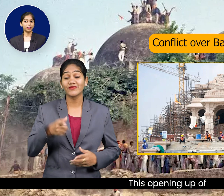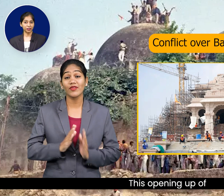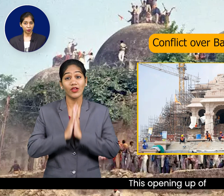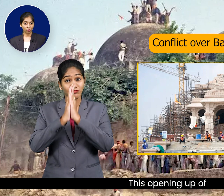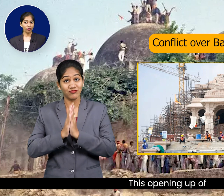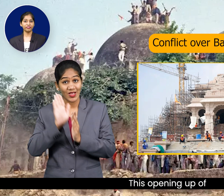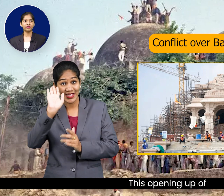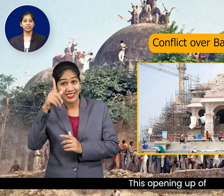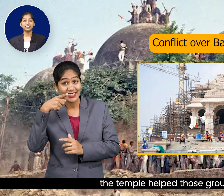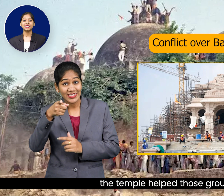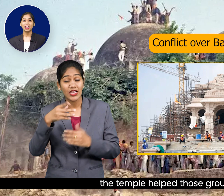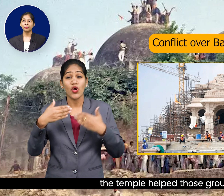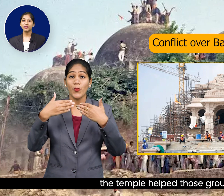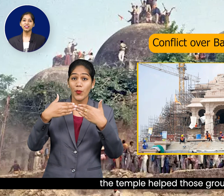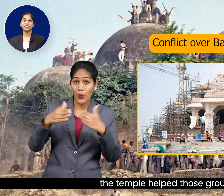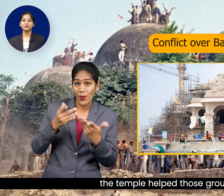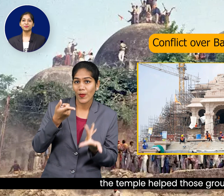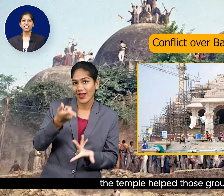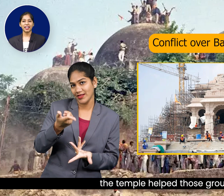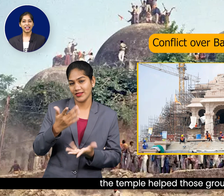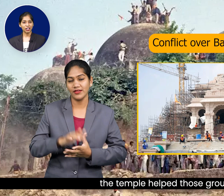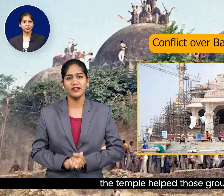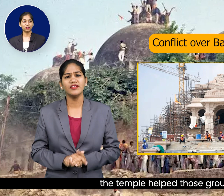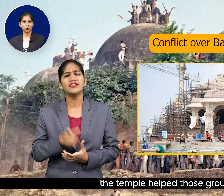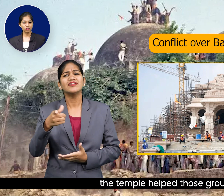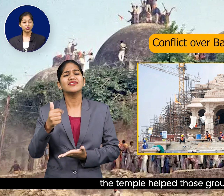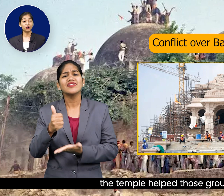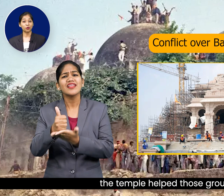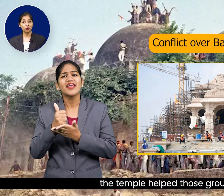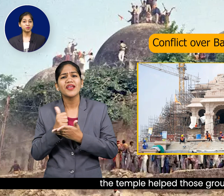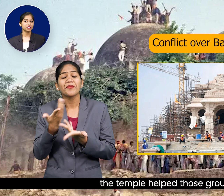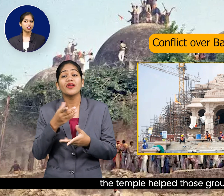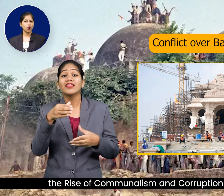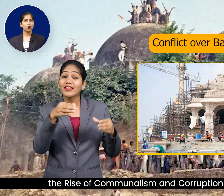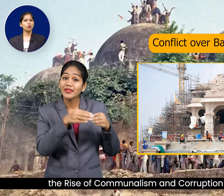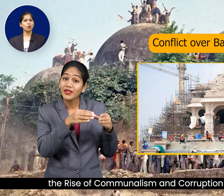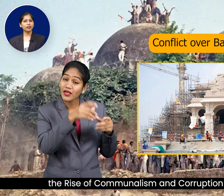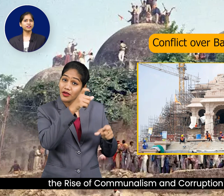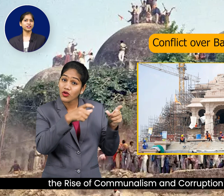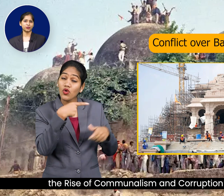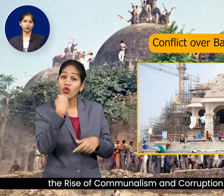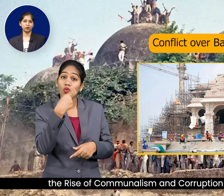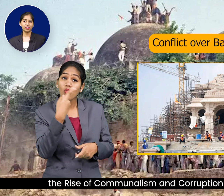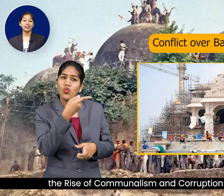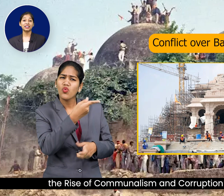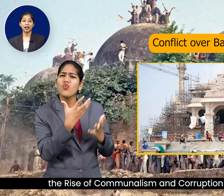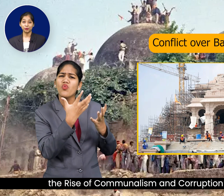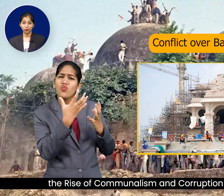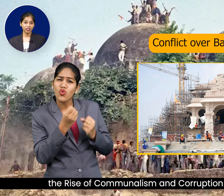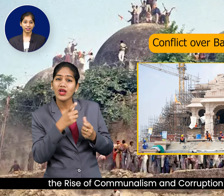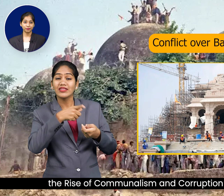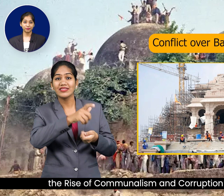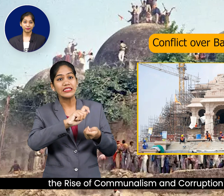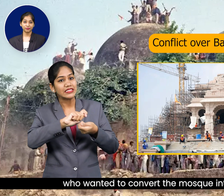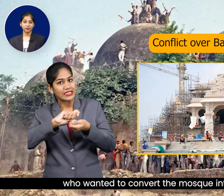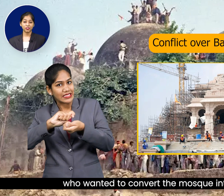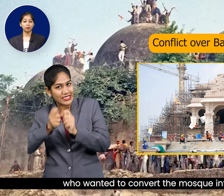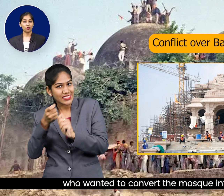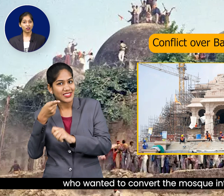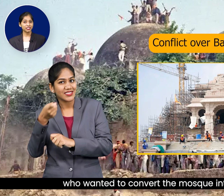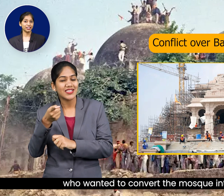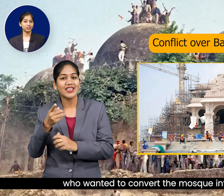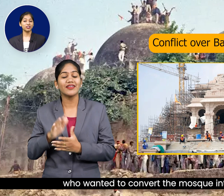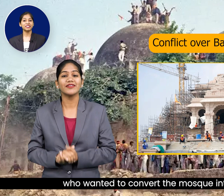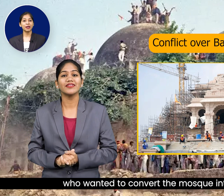This opening up of the temple helped those groups who wanted to convert